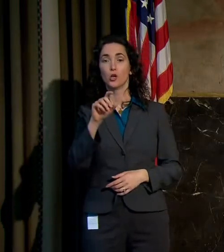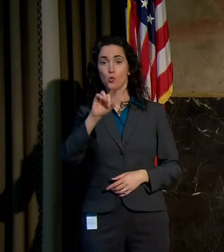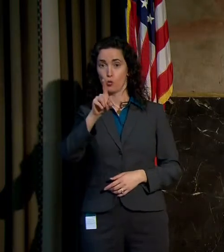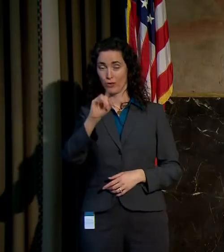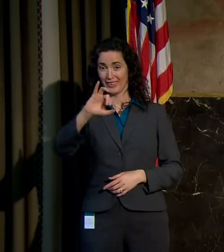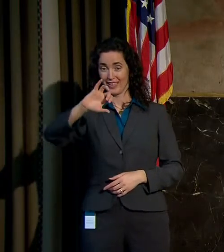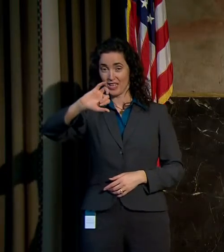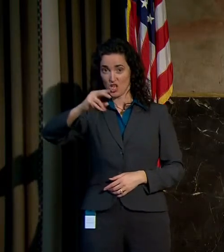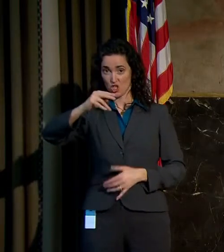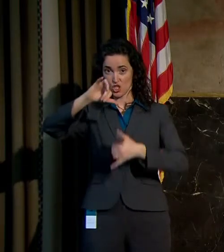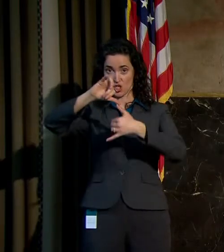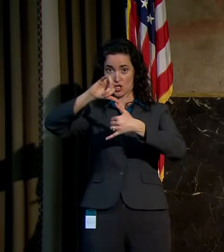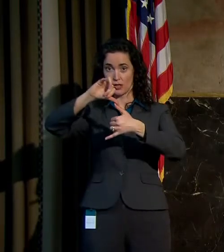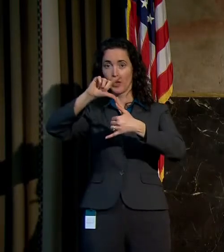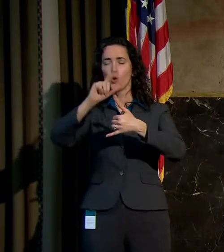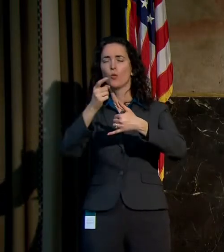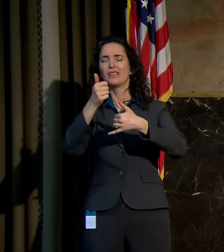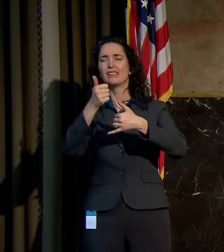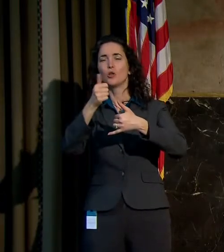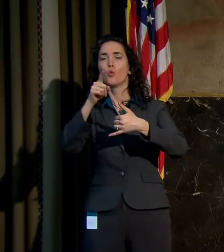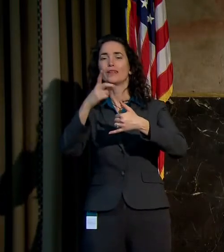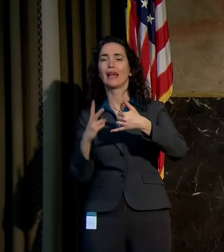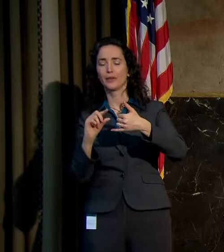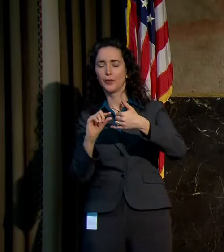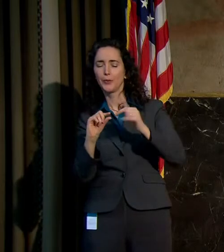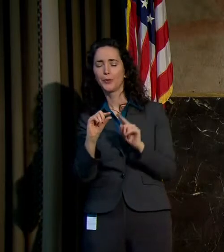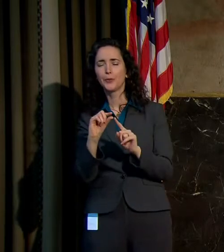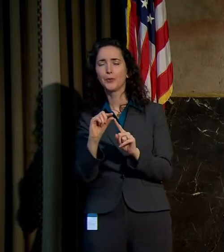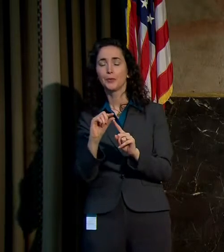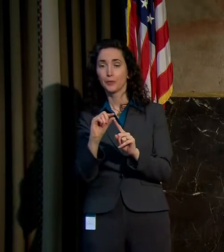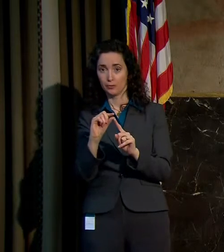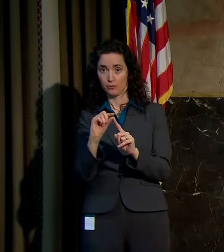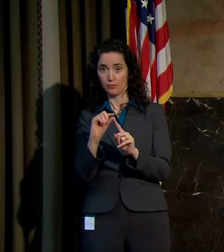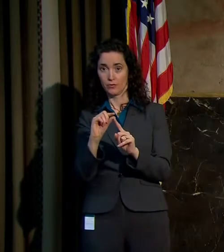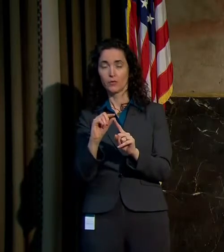certainly will not last into the afternoon tomorrow